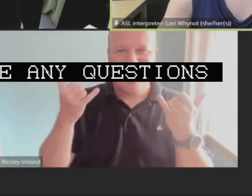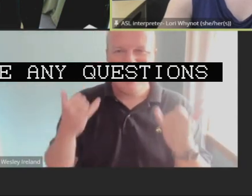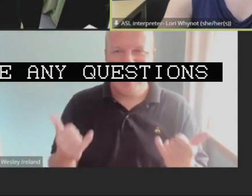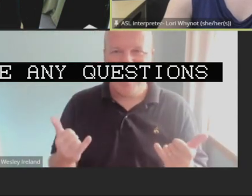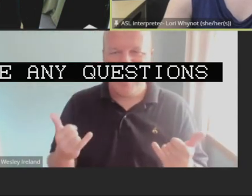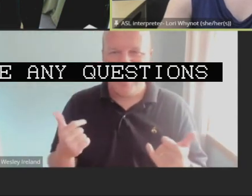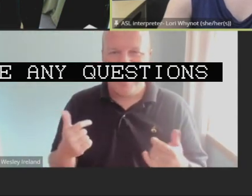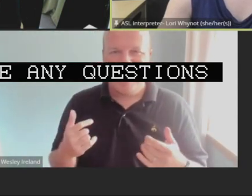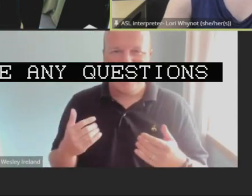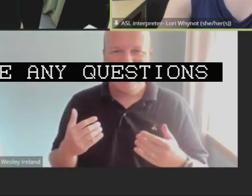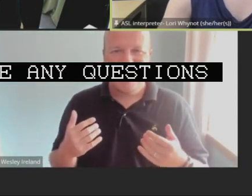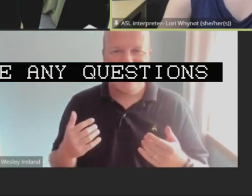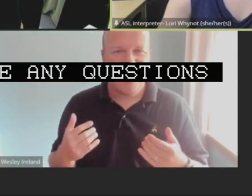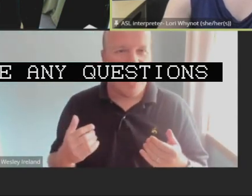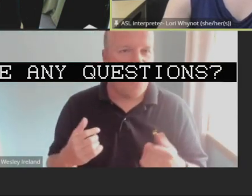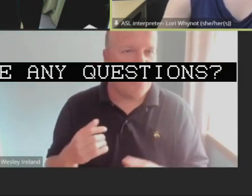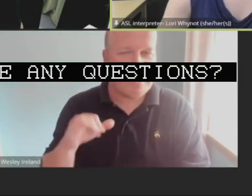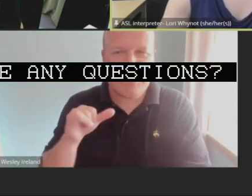Okay.